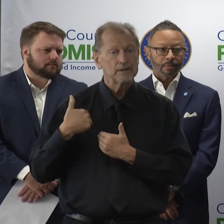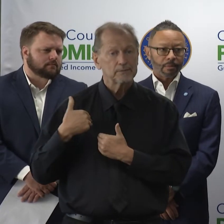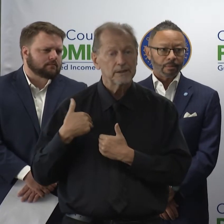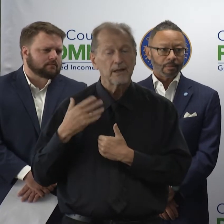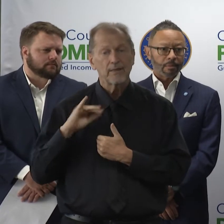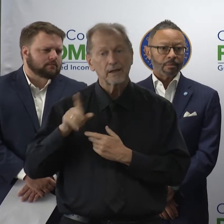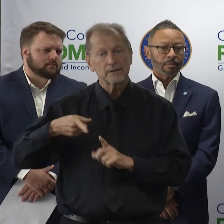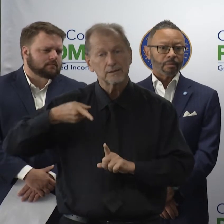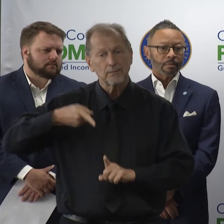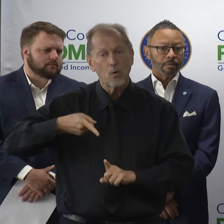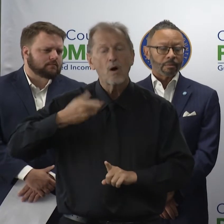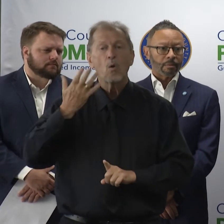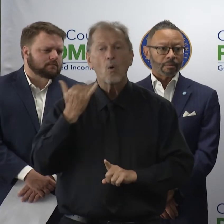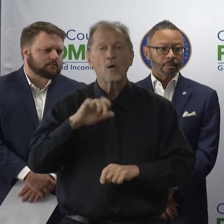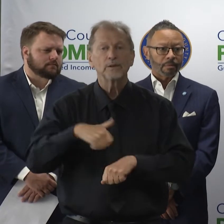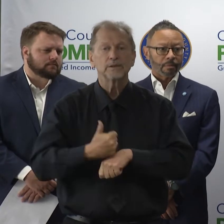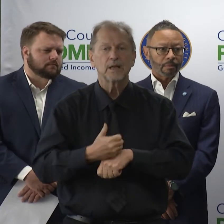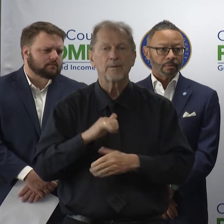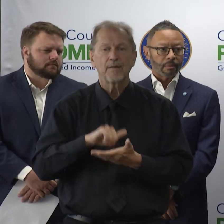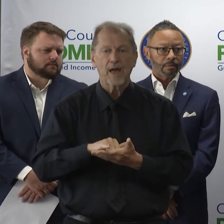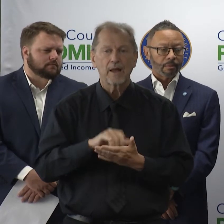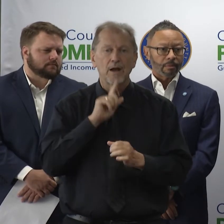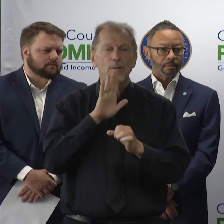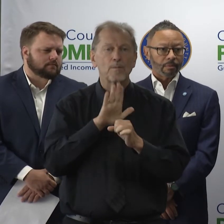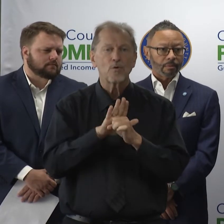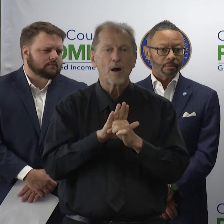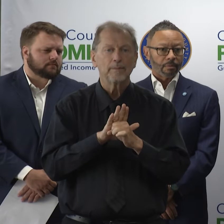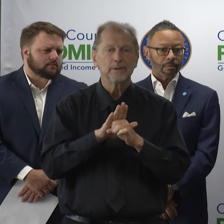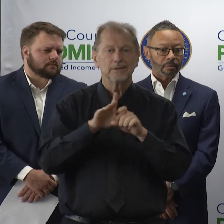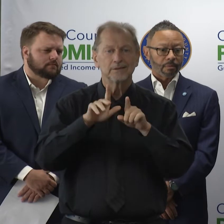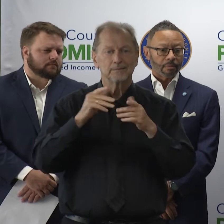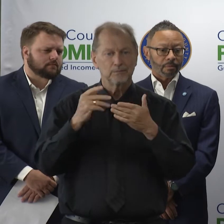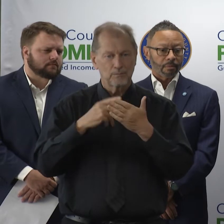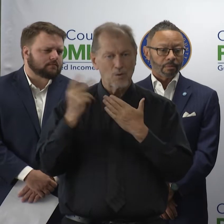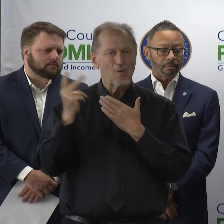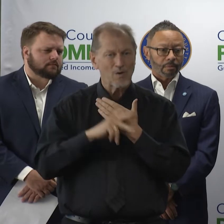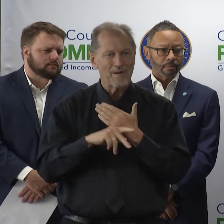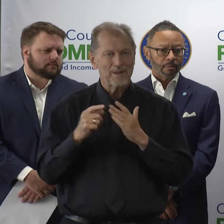at the heart of the Promise Pilot we're proud to be moving forward today.